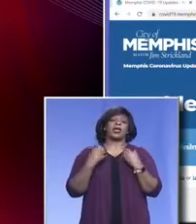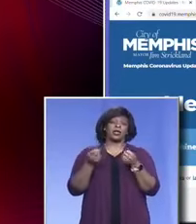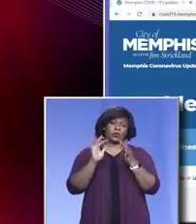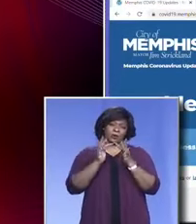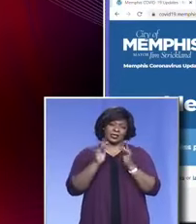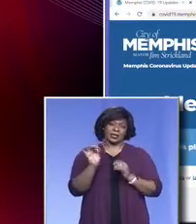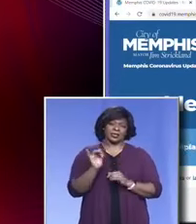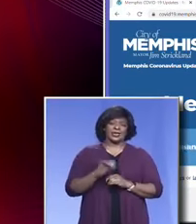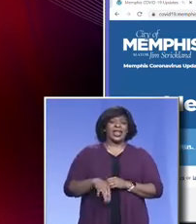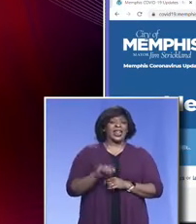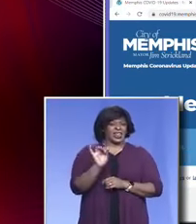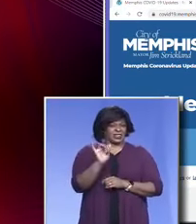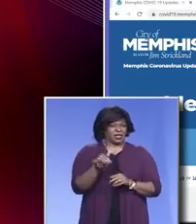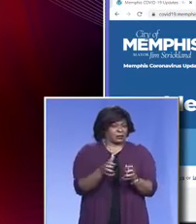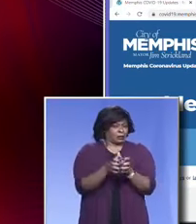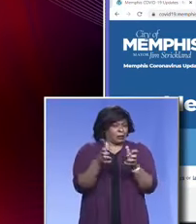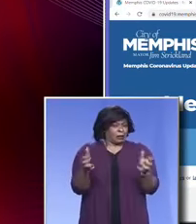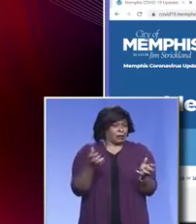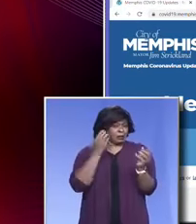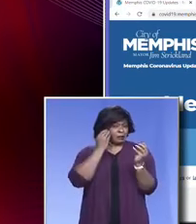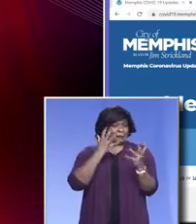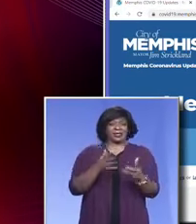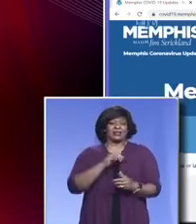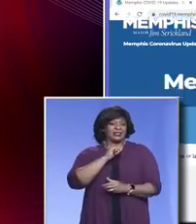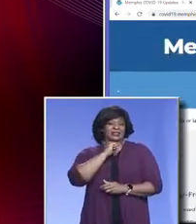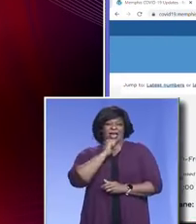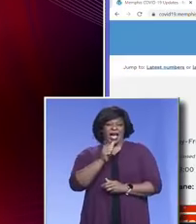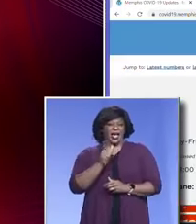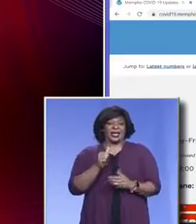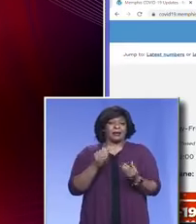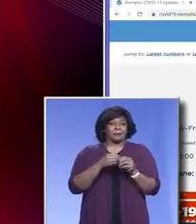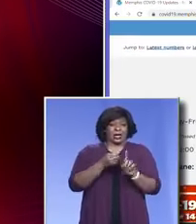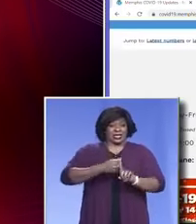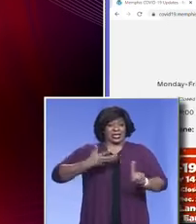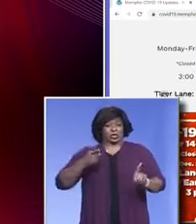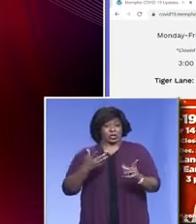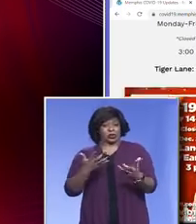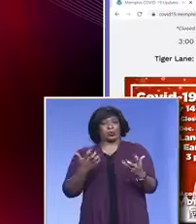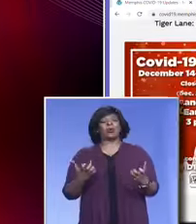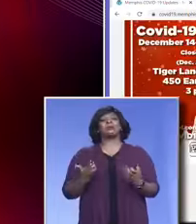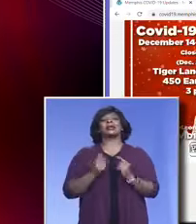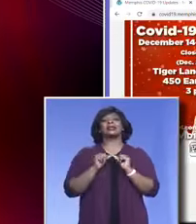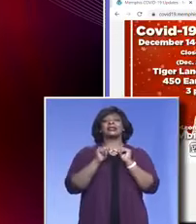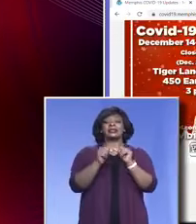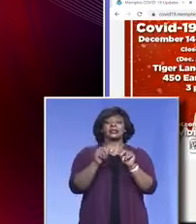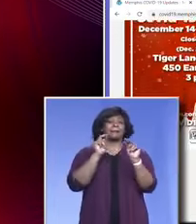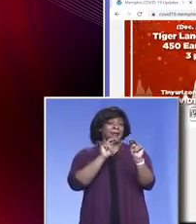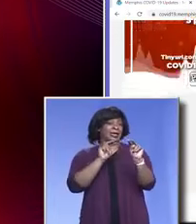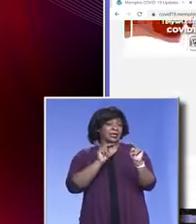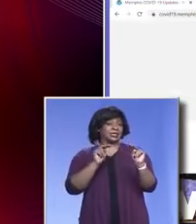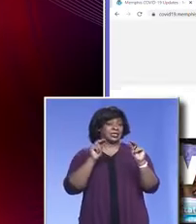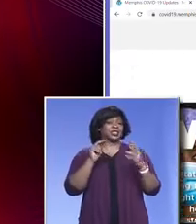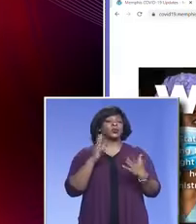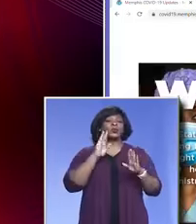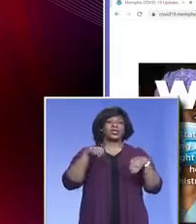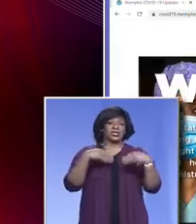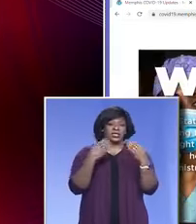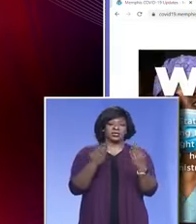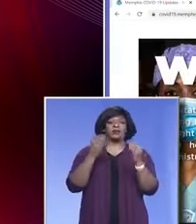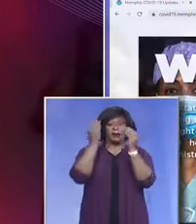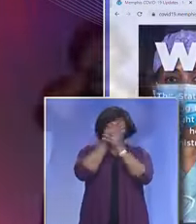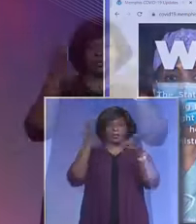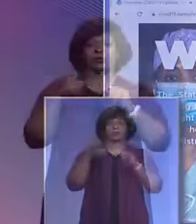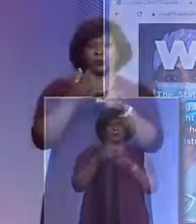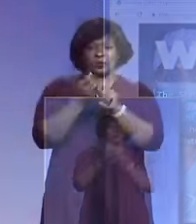website. So that is a lot of information. It's not maybe as detailed as you want, but continue to pay attention. We'll give you the updates as we have